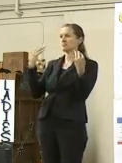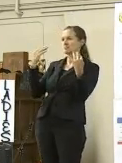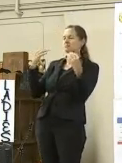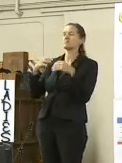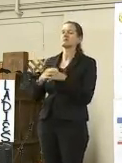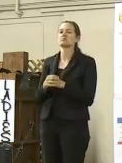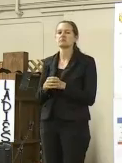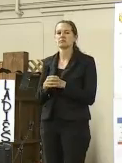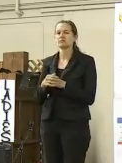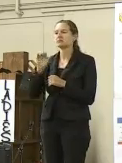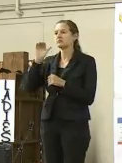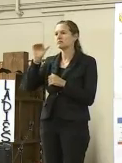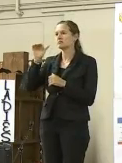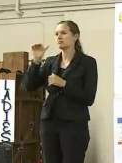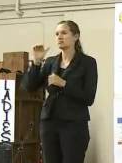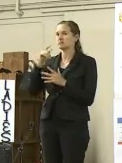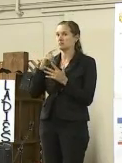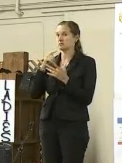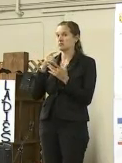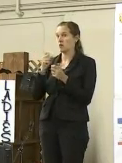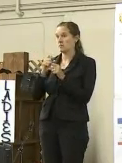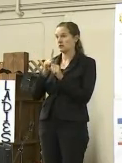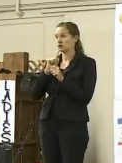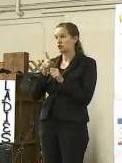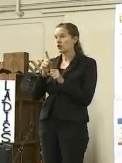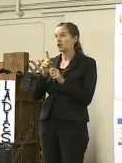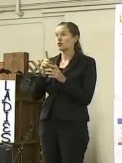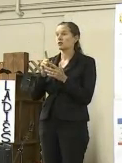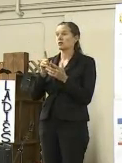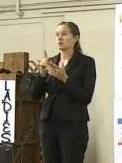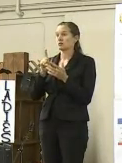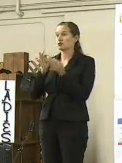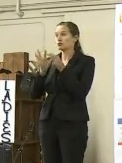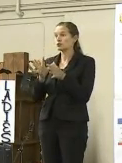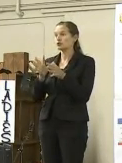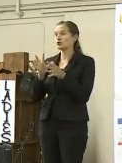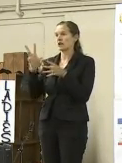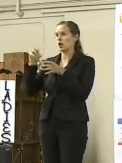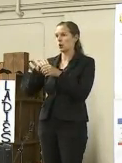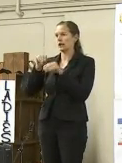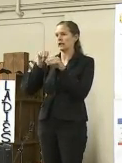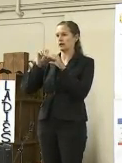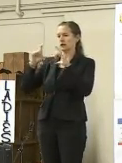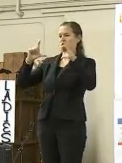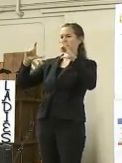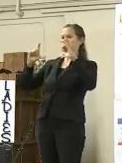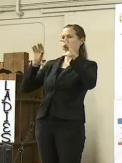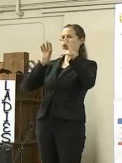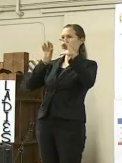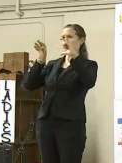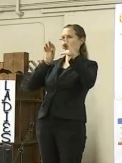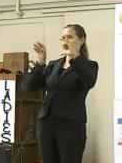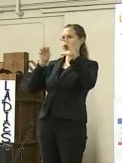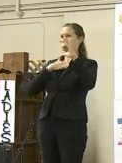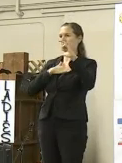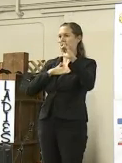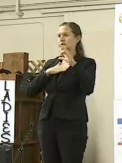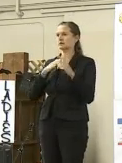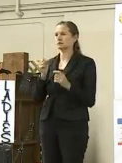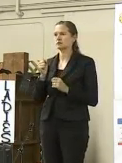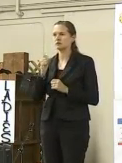reminder, we want to make sure we're reaching our entire audience. So if we can make sure that our interpreter is included in your shots, we really would appreciate that.